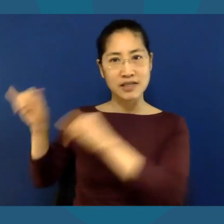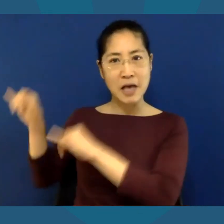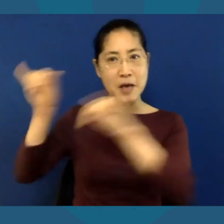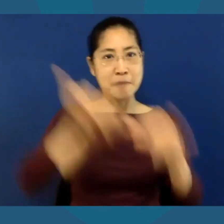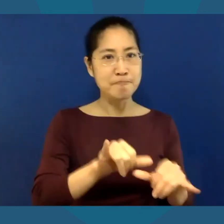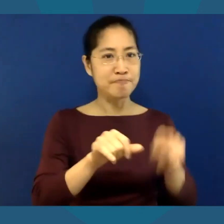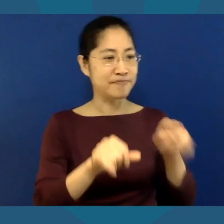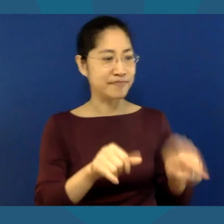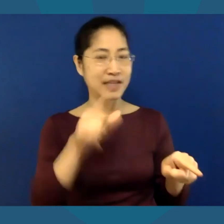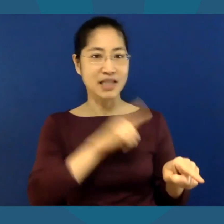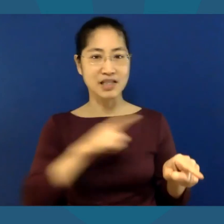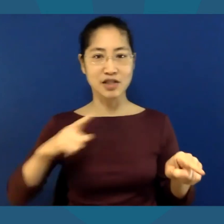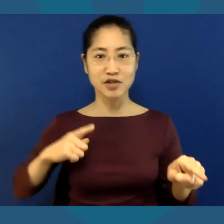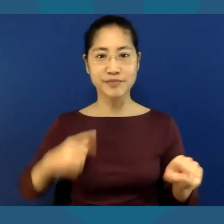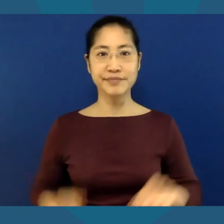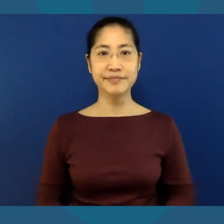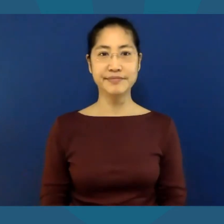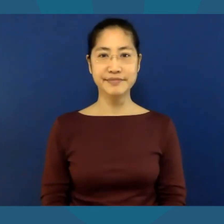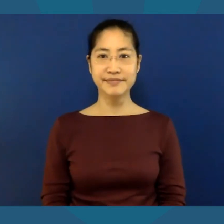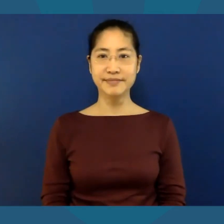the Arizona State Legislature.